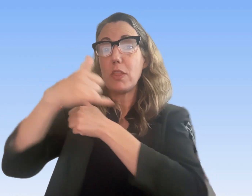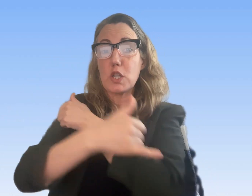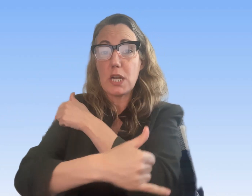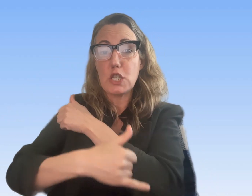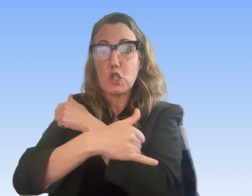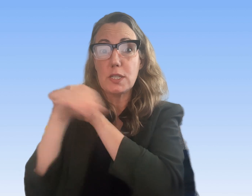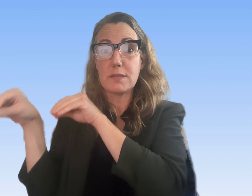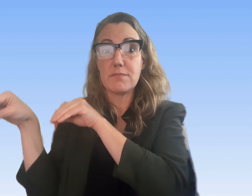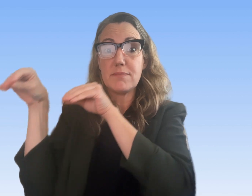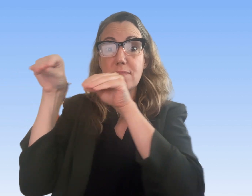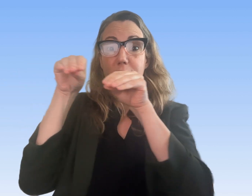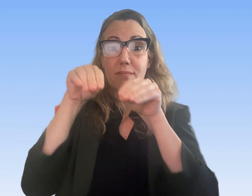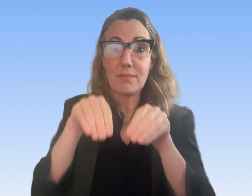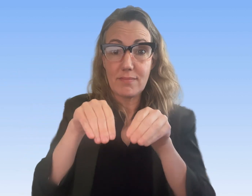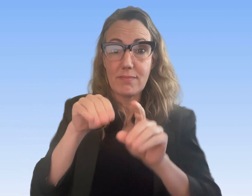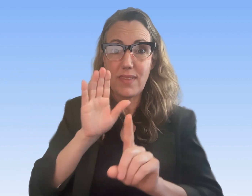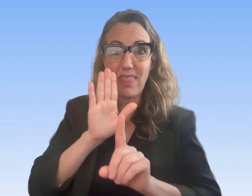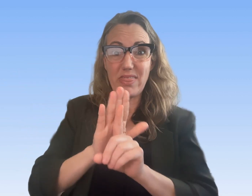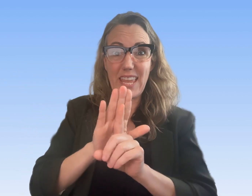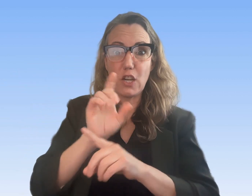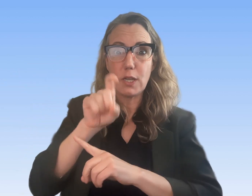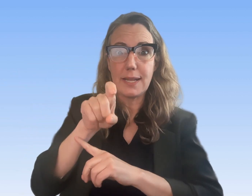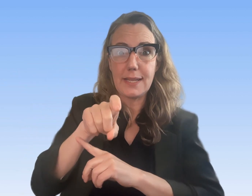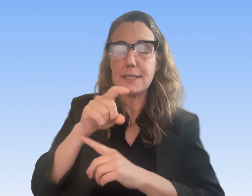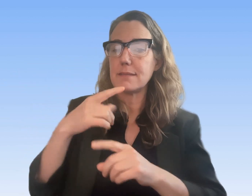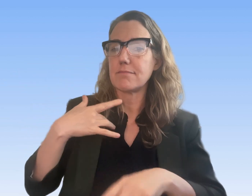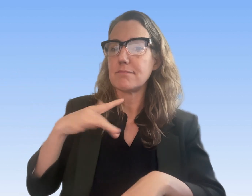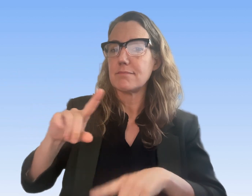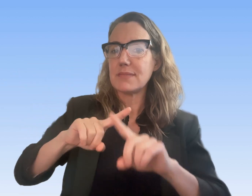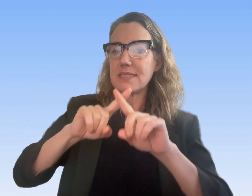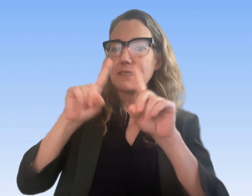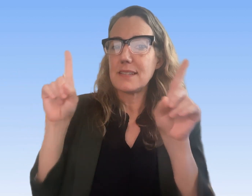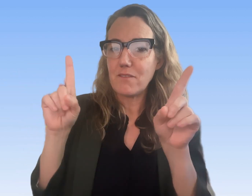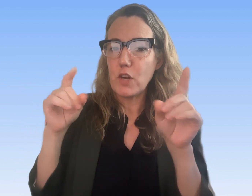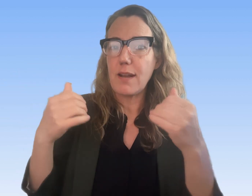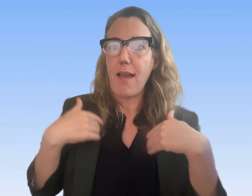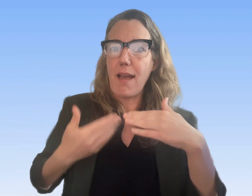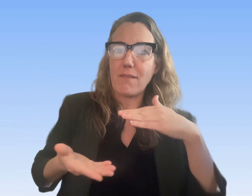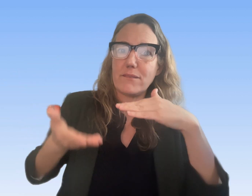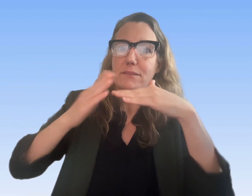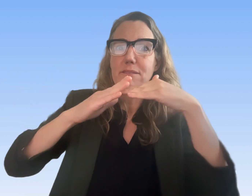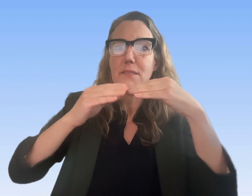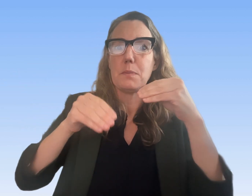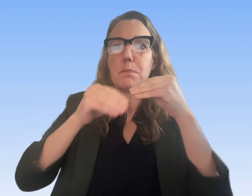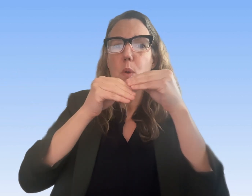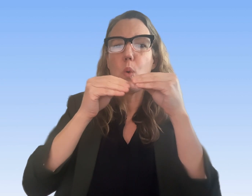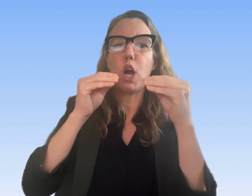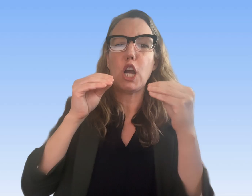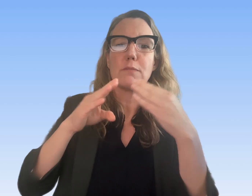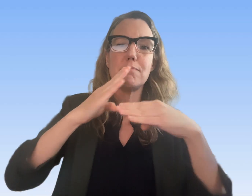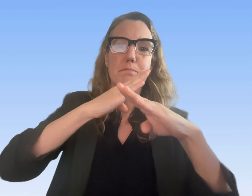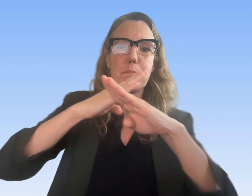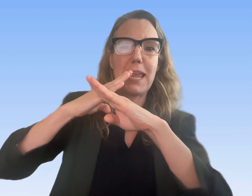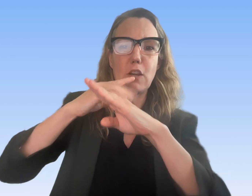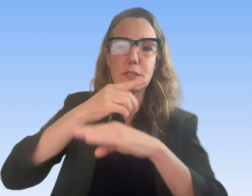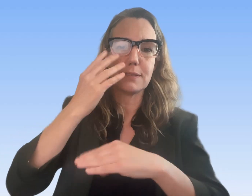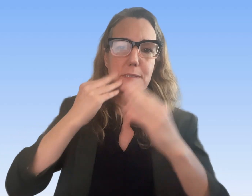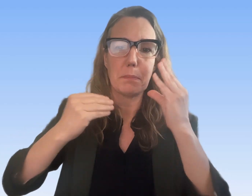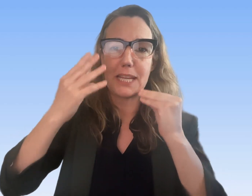third countries. There, these different have more payers